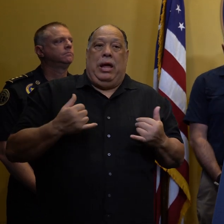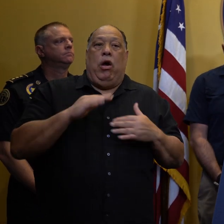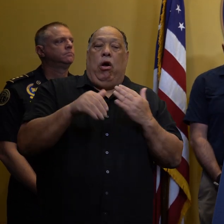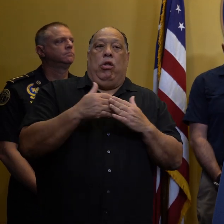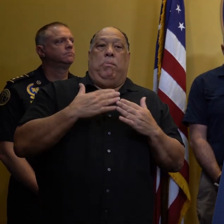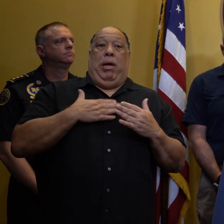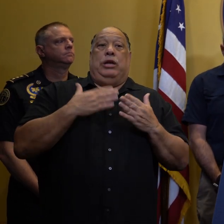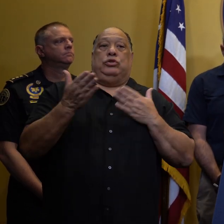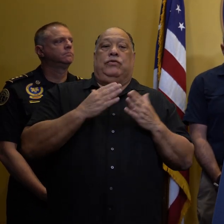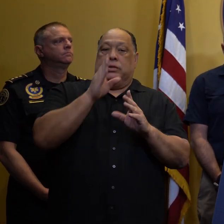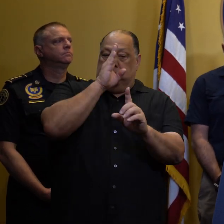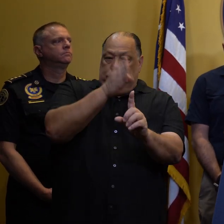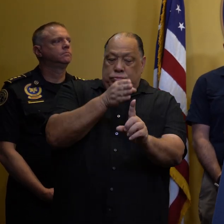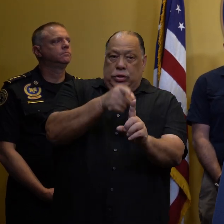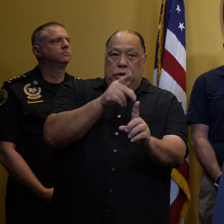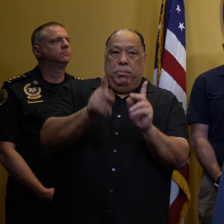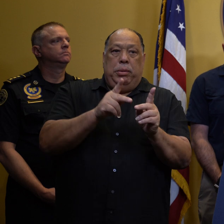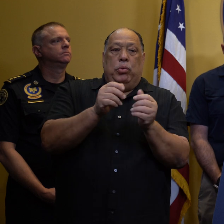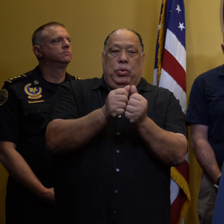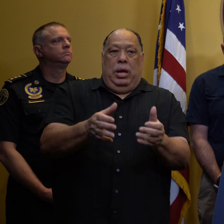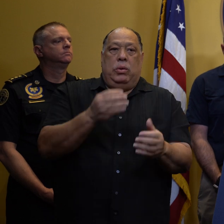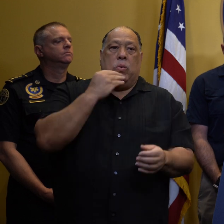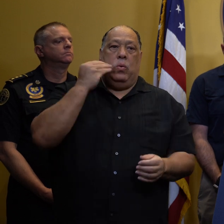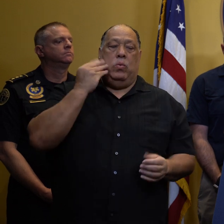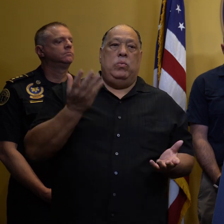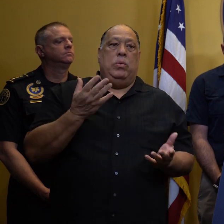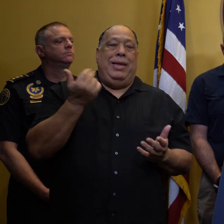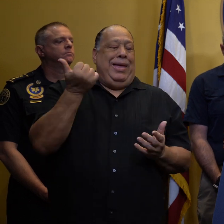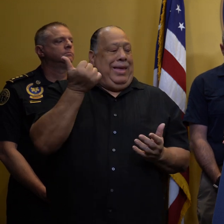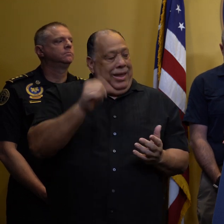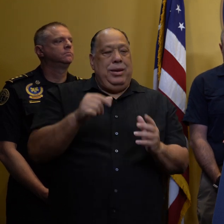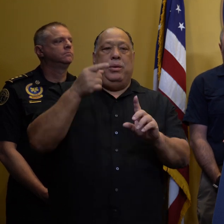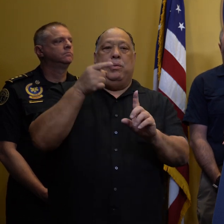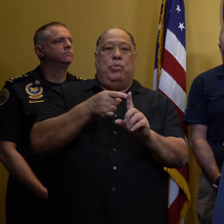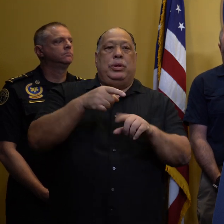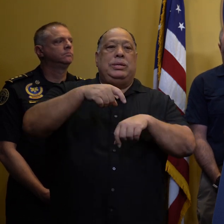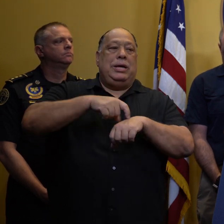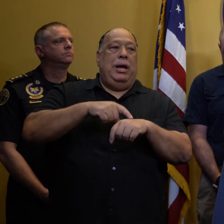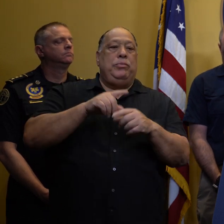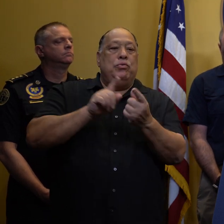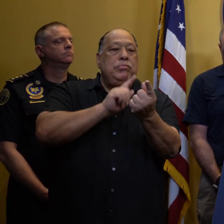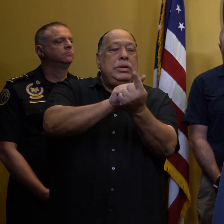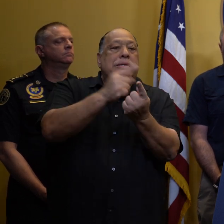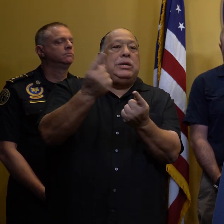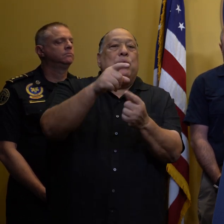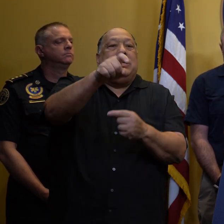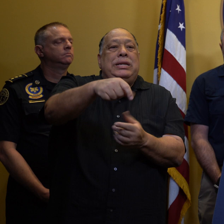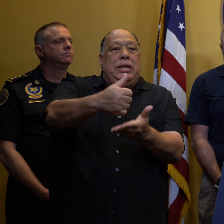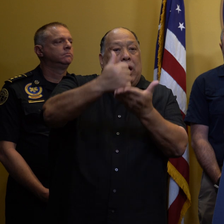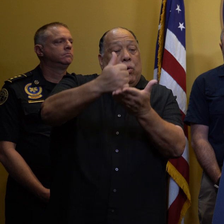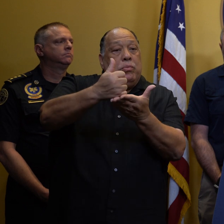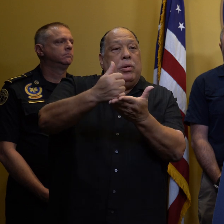my services directly to the individuals who are street homeless. So please, at any point in time, if you are in contact with an individual who needs our